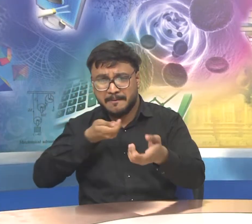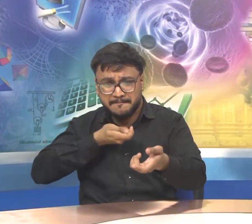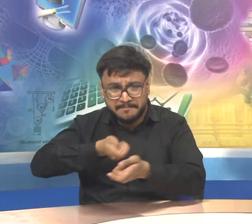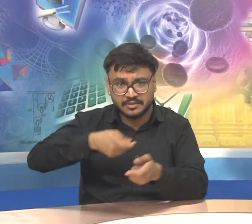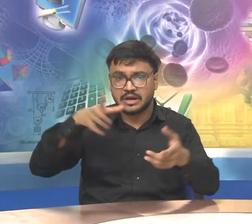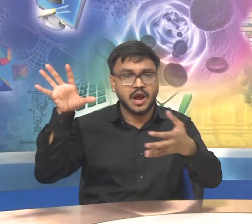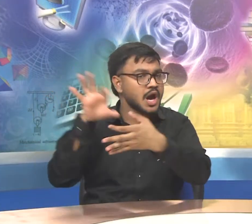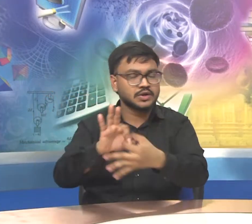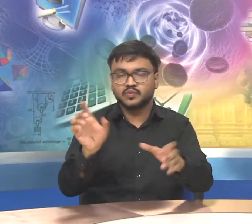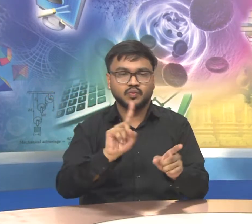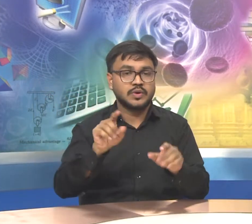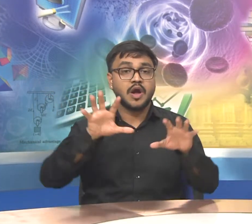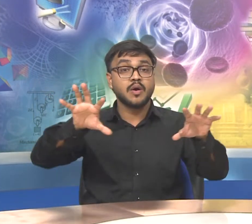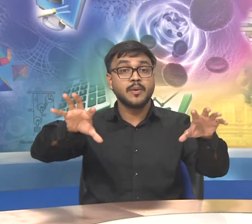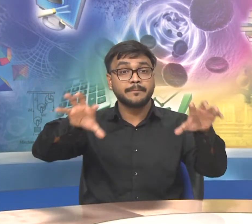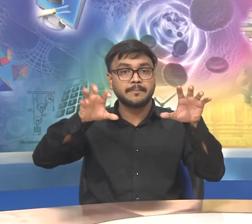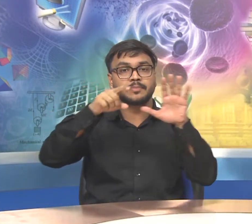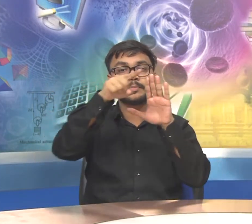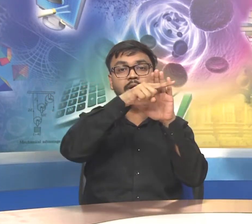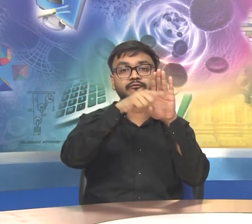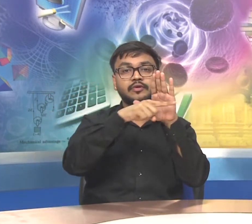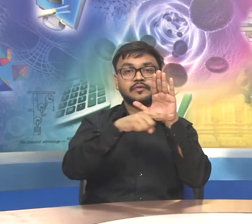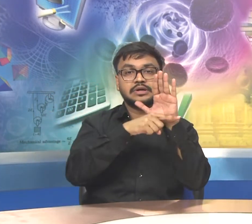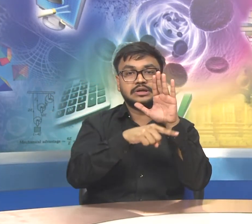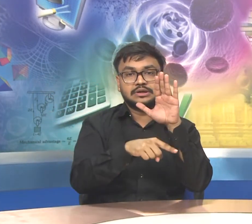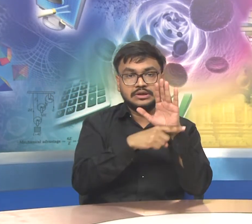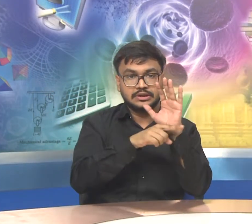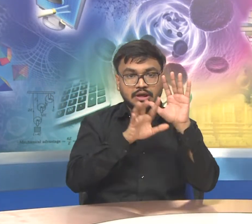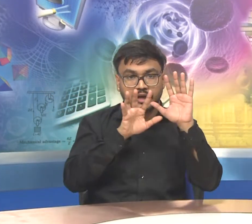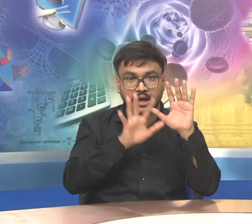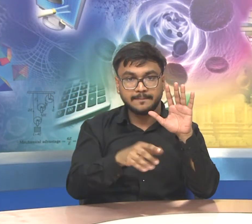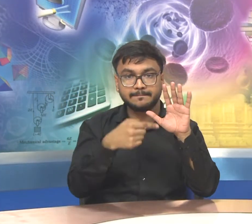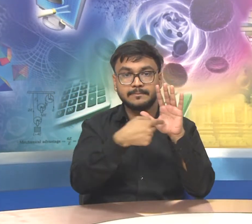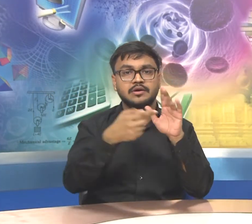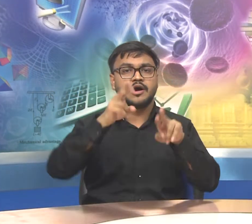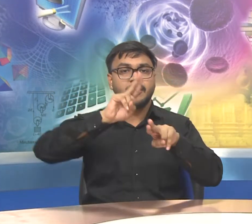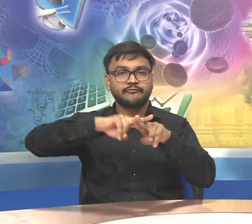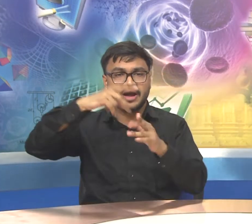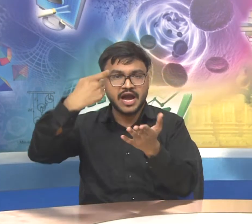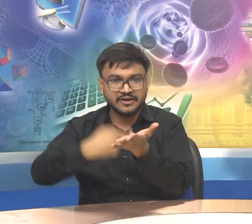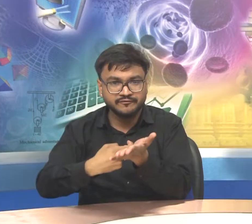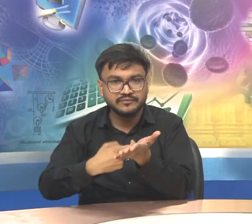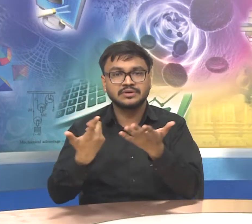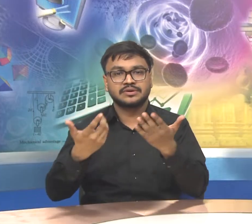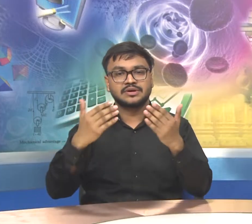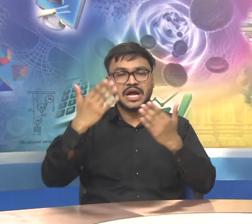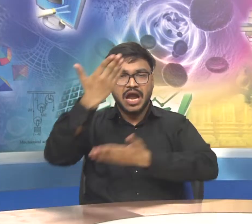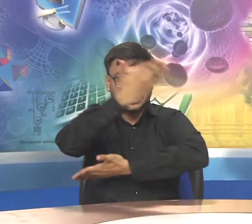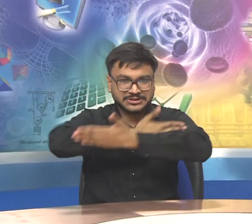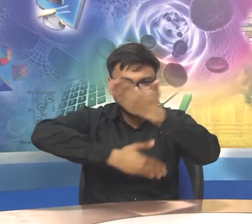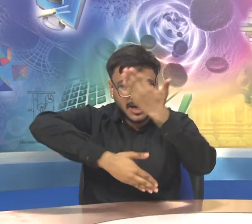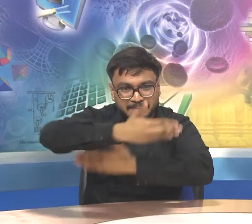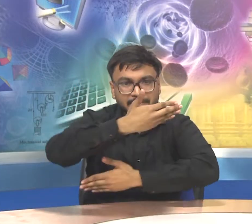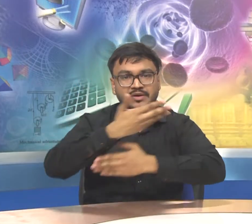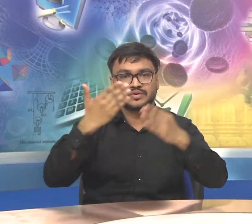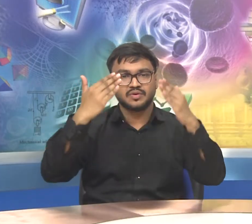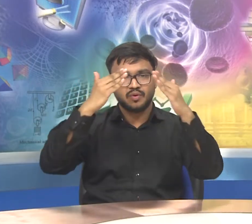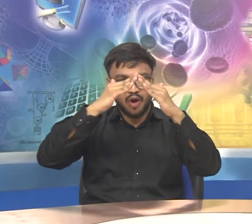A constitutional case is neither a civil dispute nor concerning a